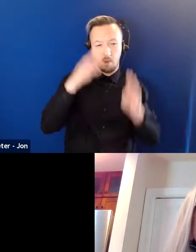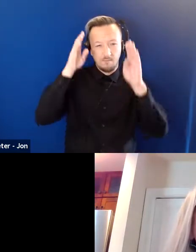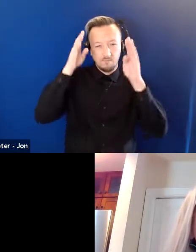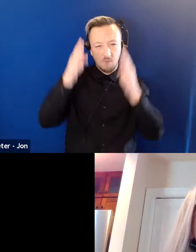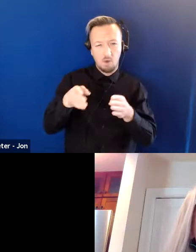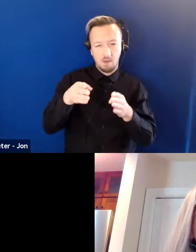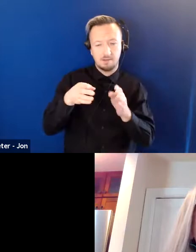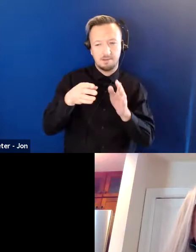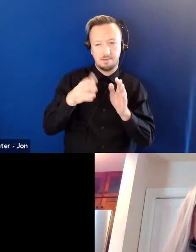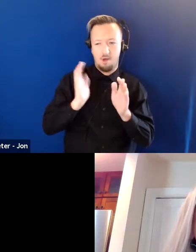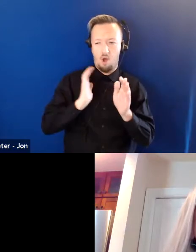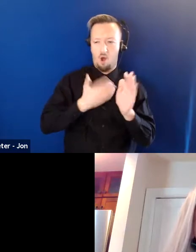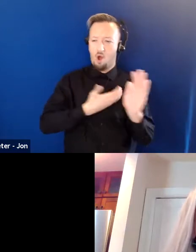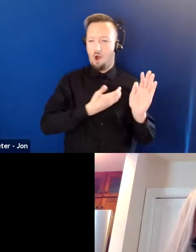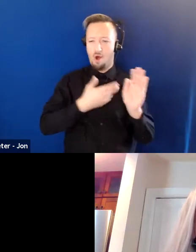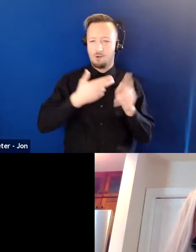around